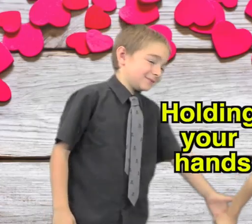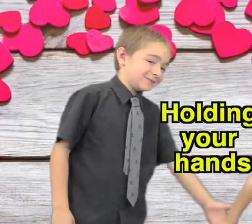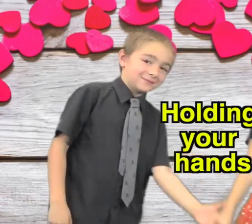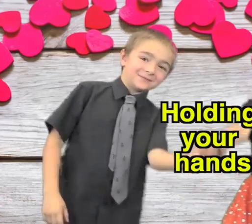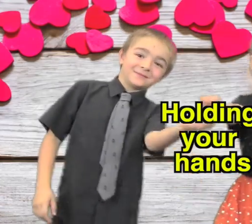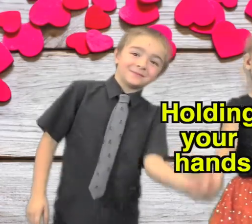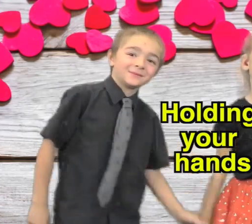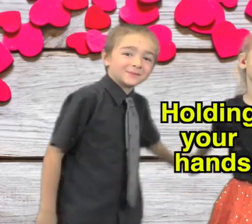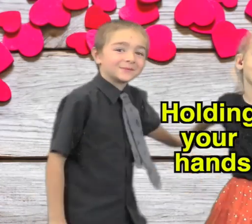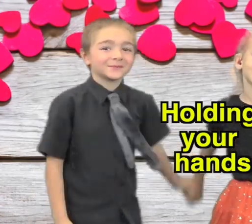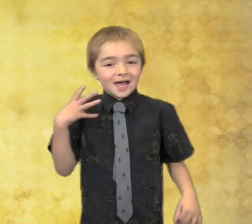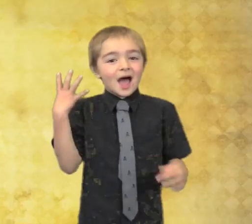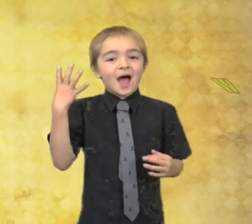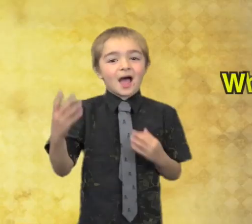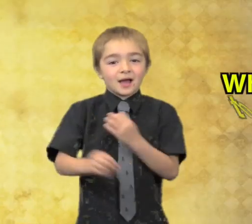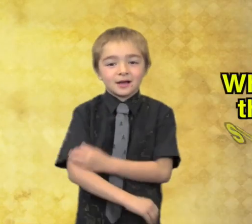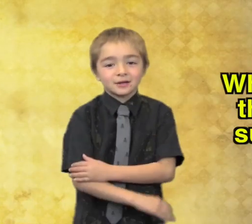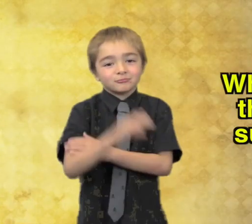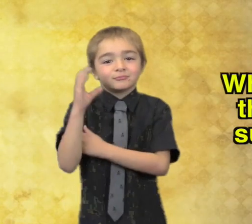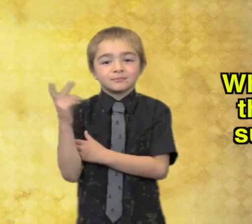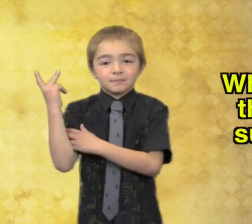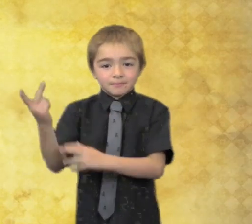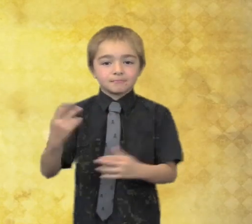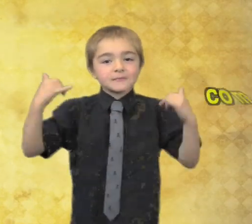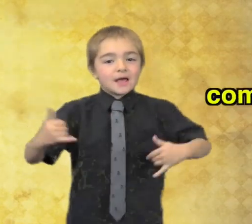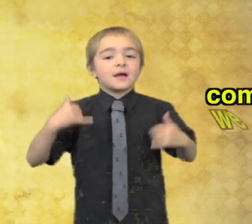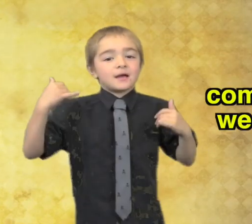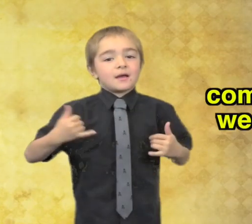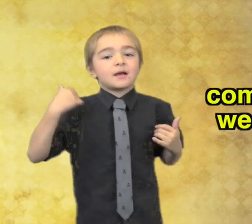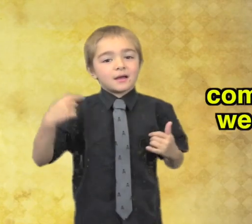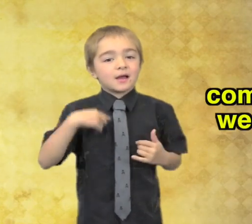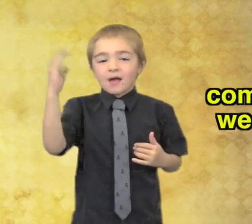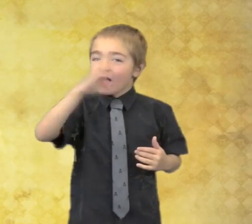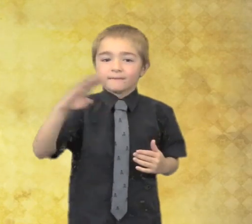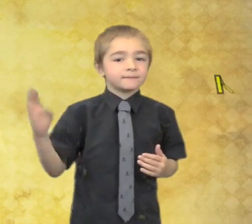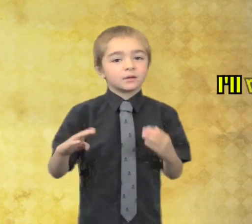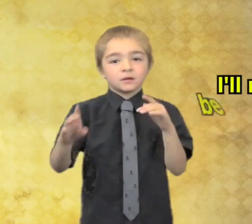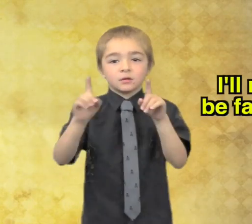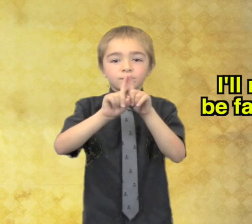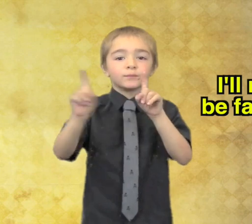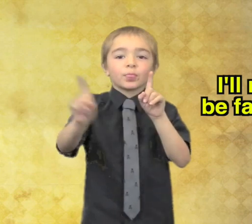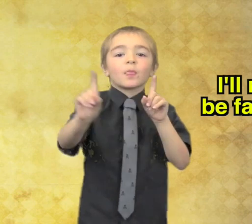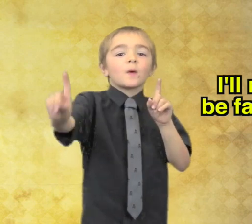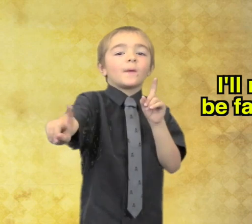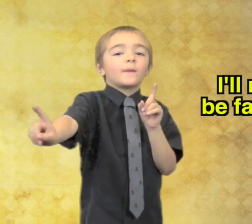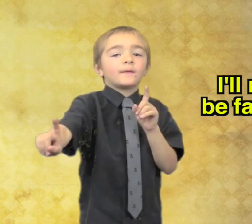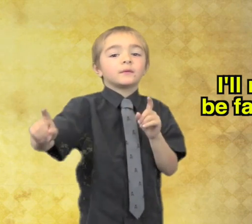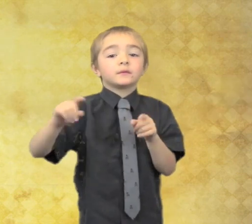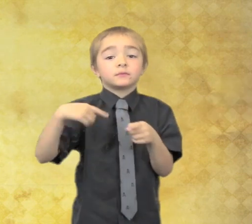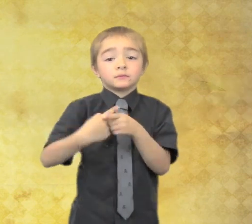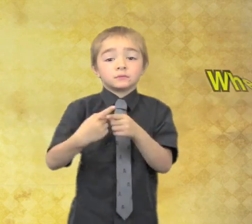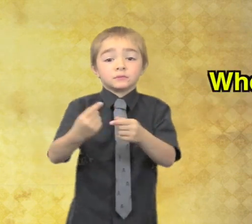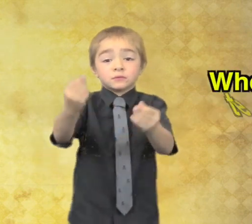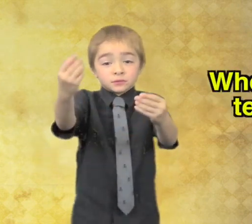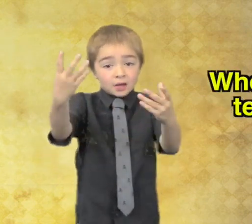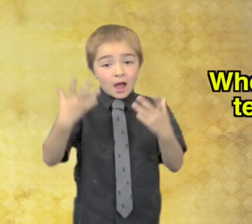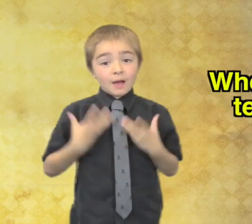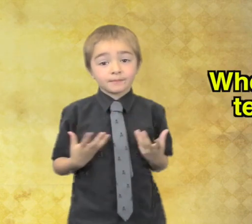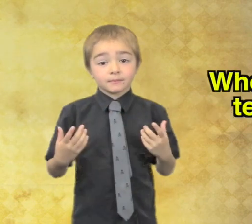holding your hands. When the sun come out, we play. I'll never be far away. When you tell me